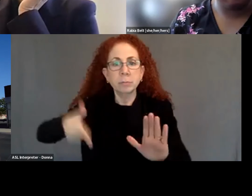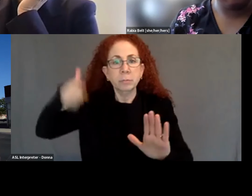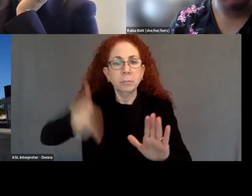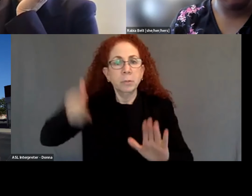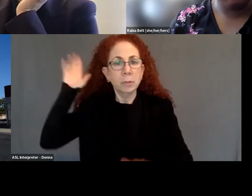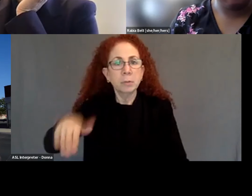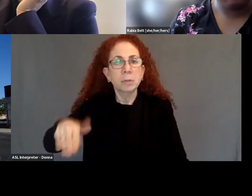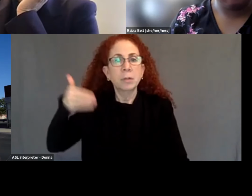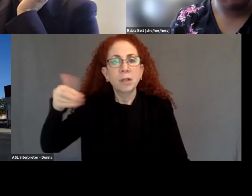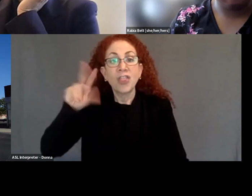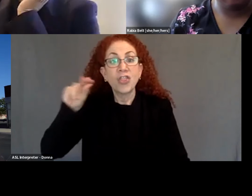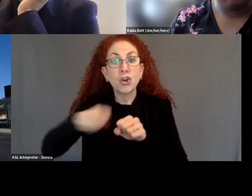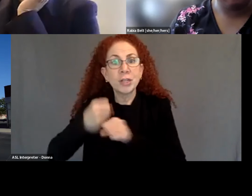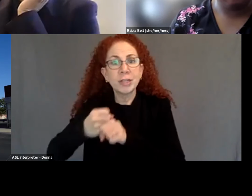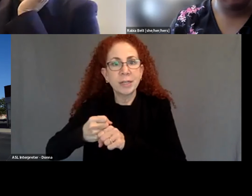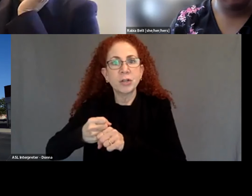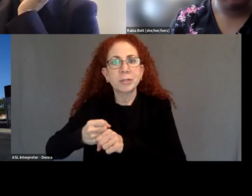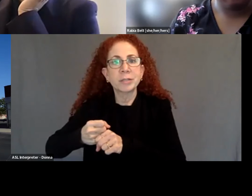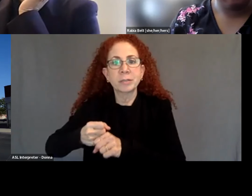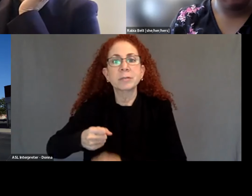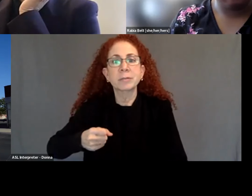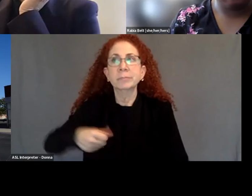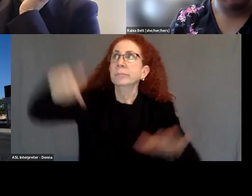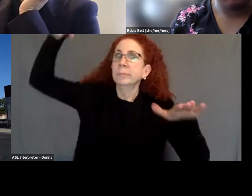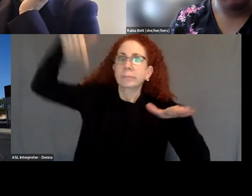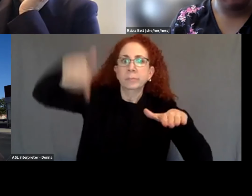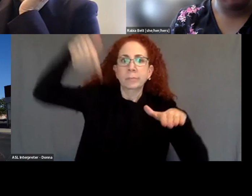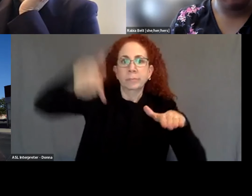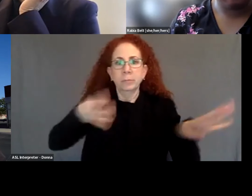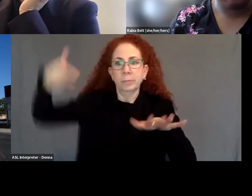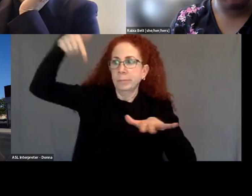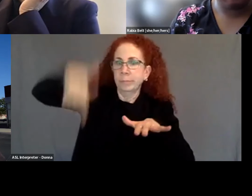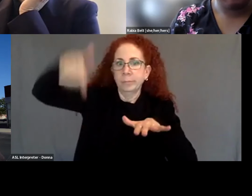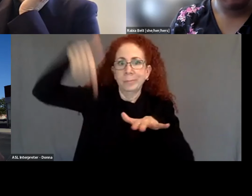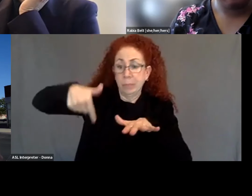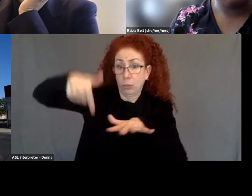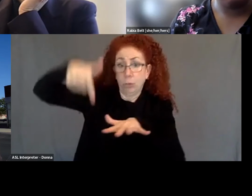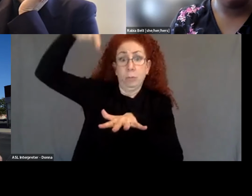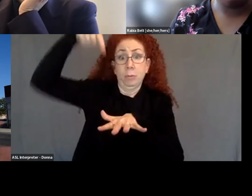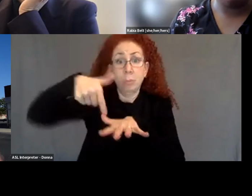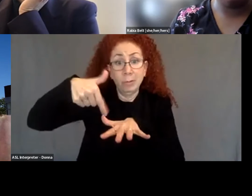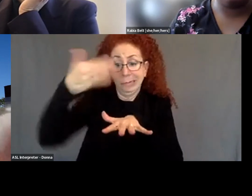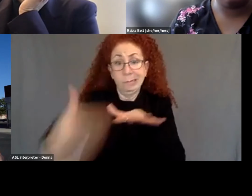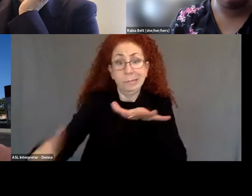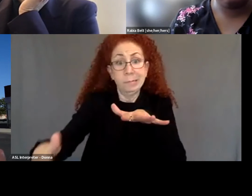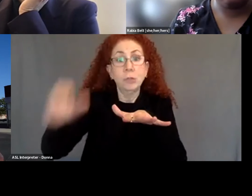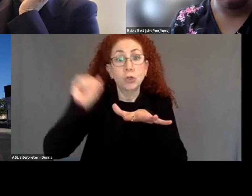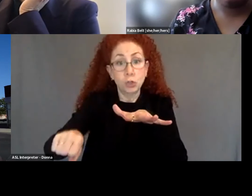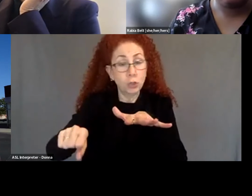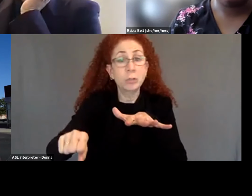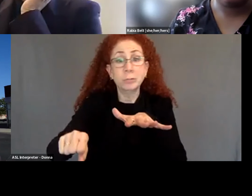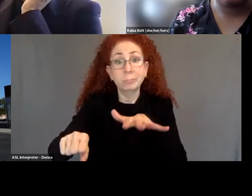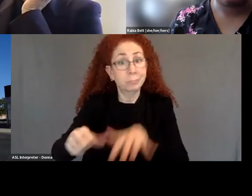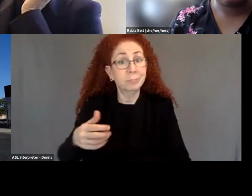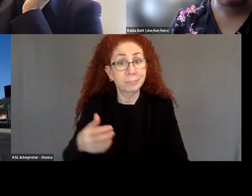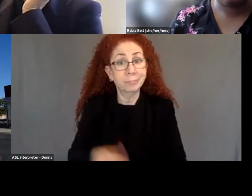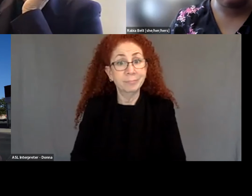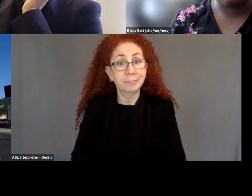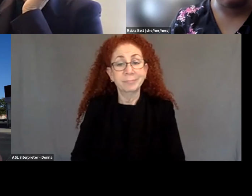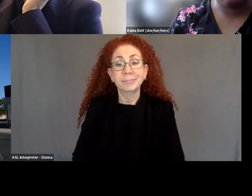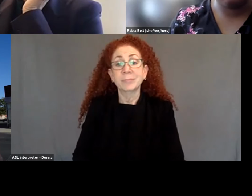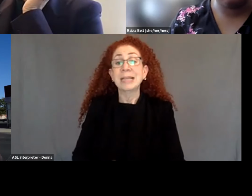there's a heavy objects coming down quickly, you might lose a knuckle or a finger. every so often. And so if you've